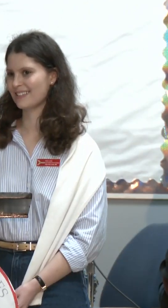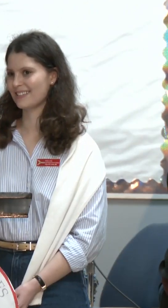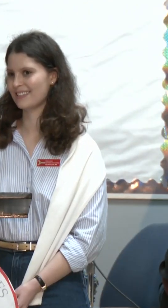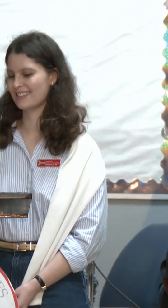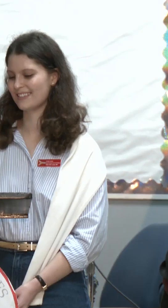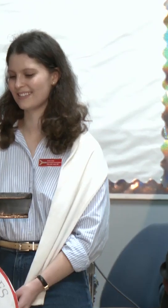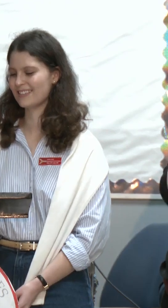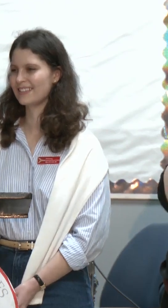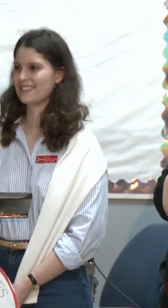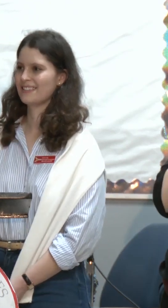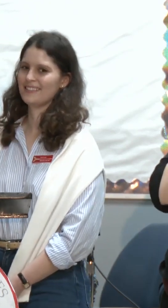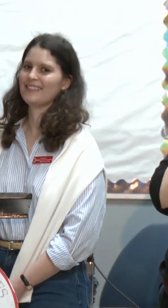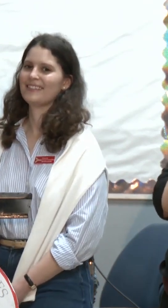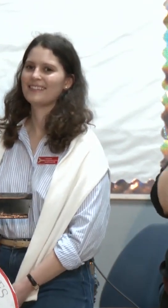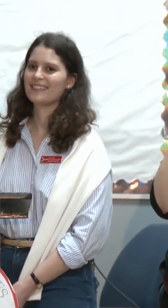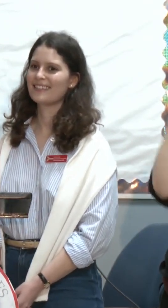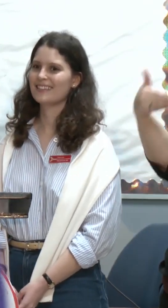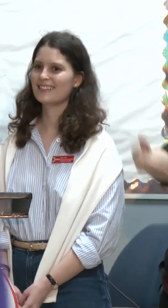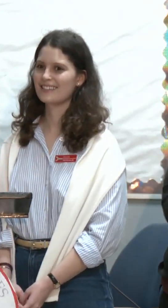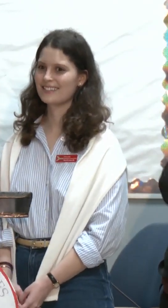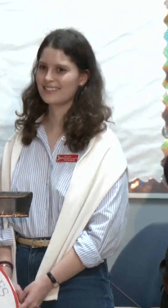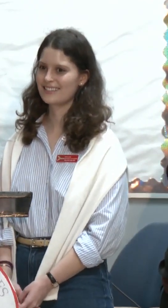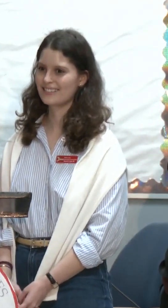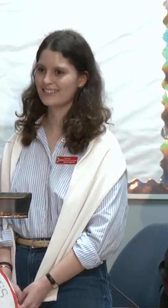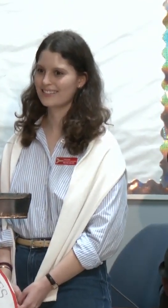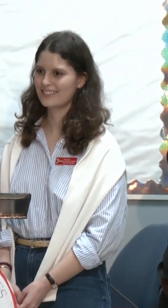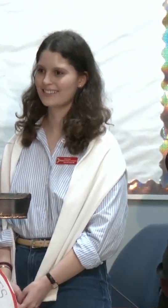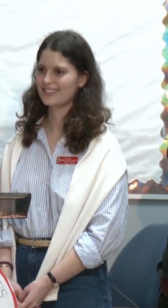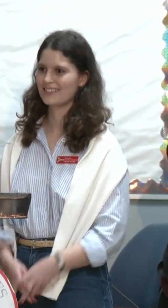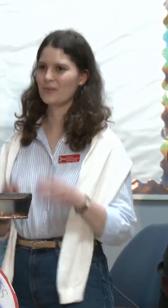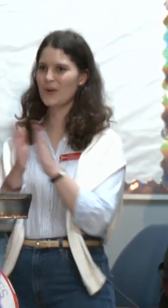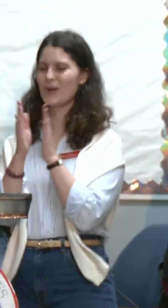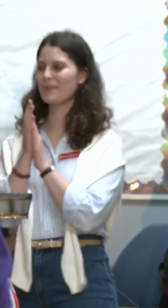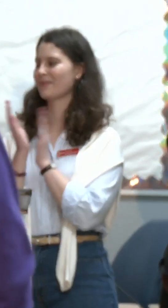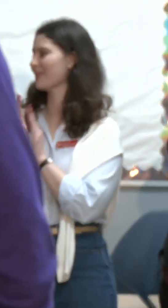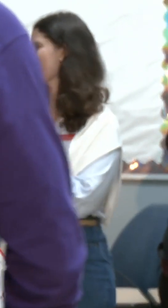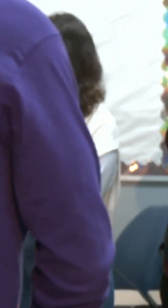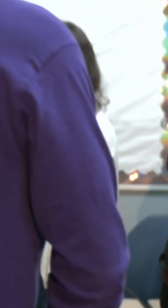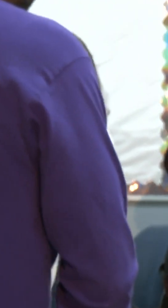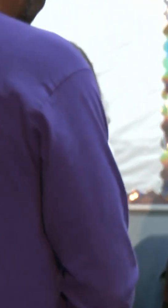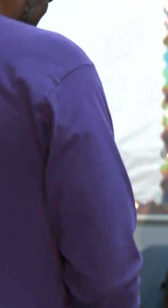as honored to introduce our mayor, Mayor Tishara Ojo.